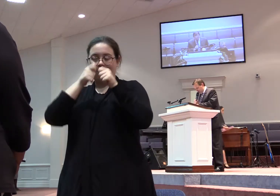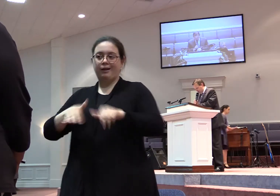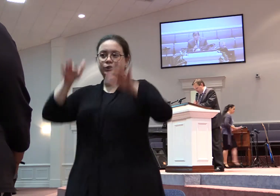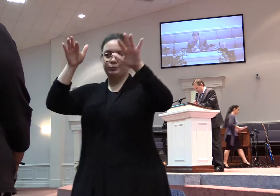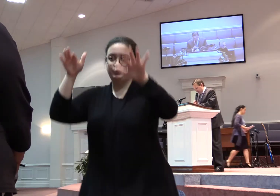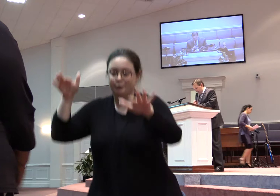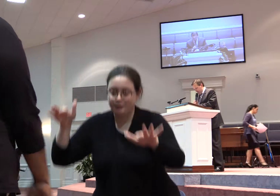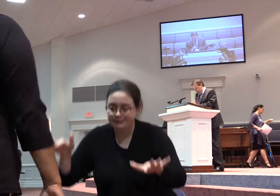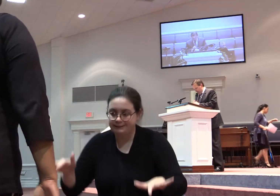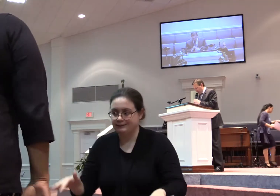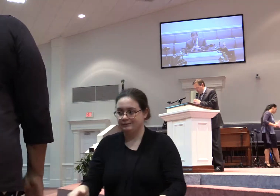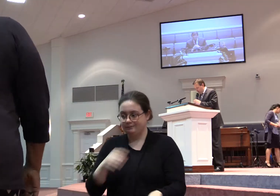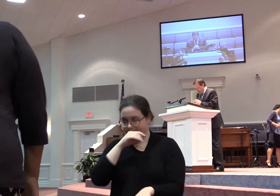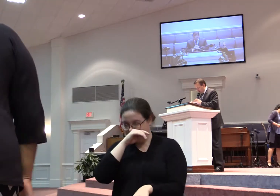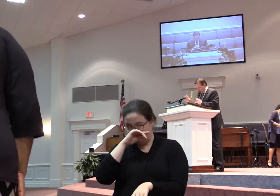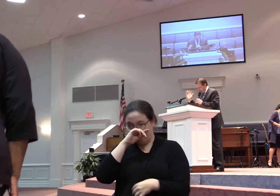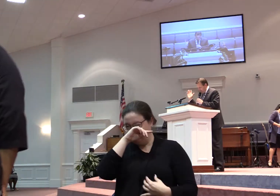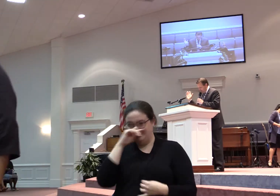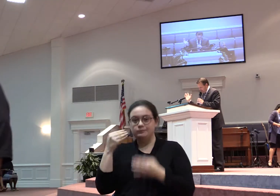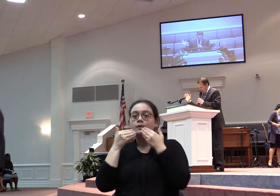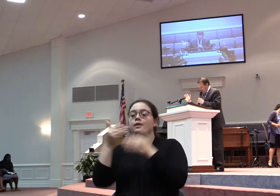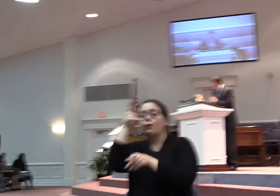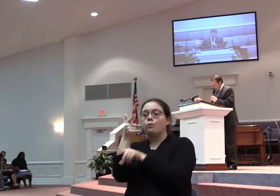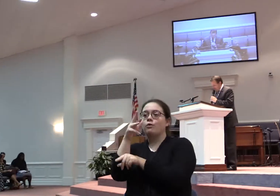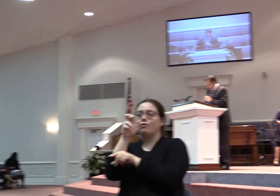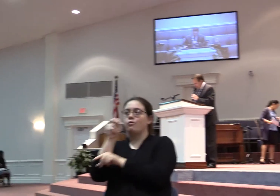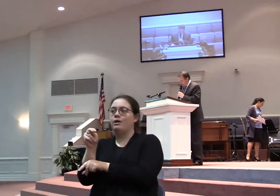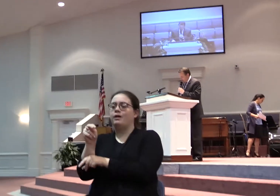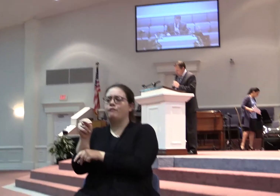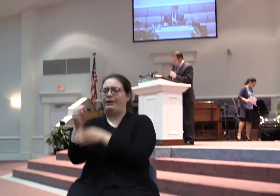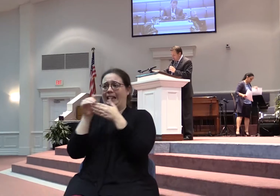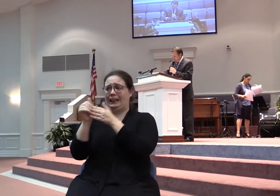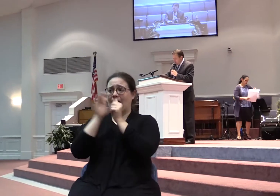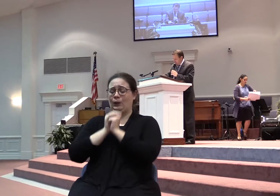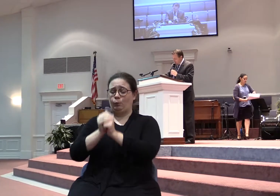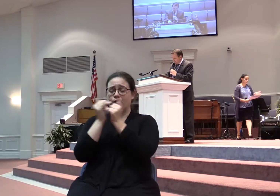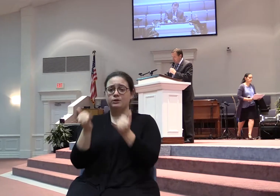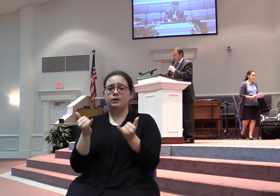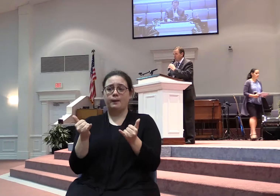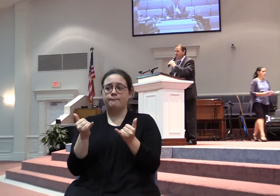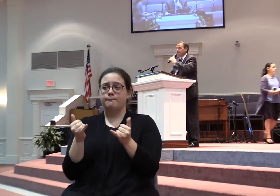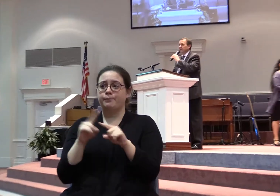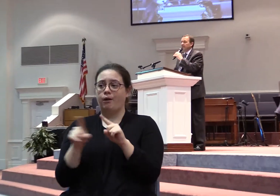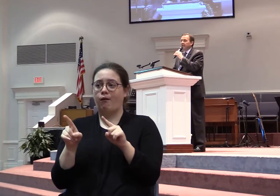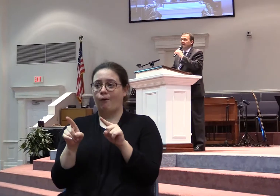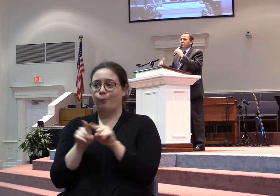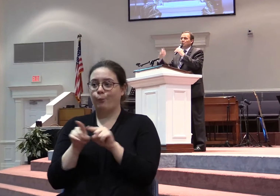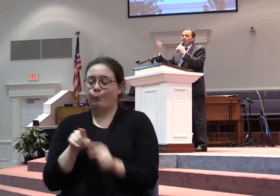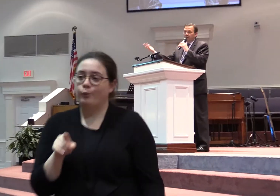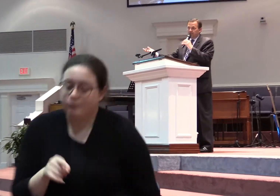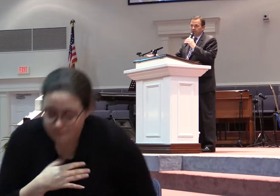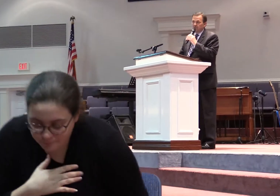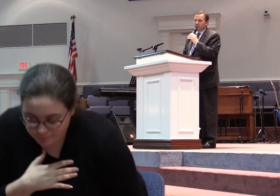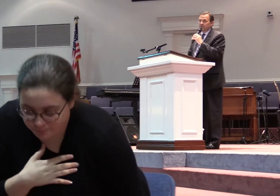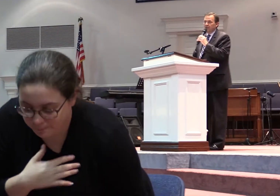May be seated. Thank you, Brother Ryan, for not just leading in worship tonight, but for the anointed